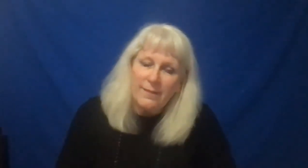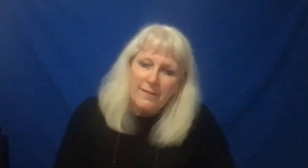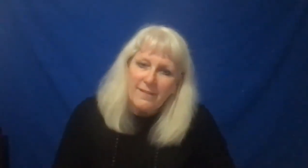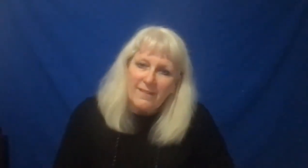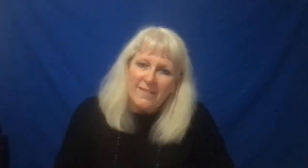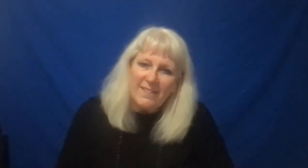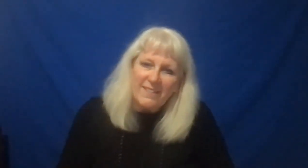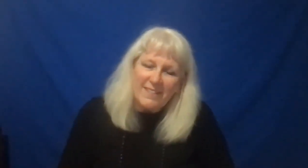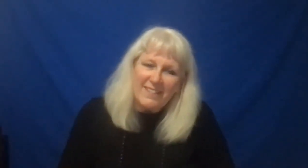is really a blessing.